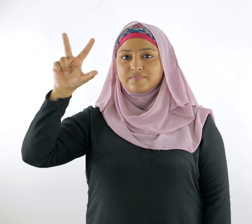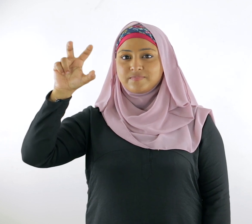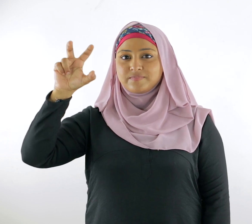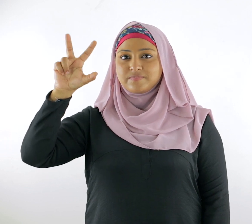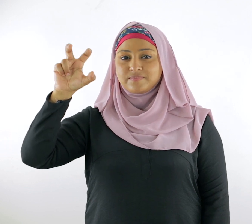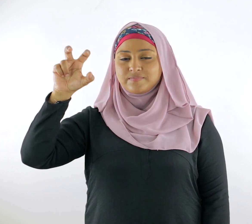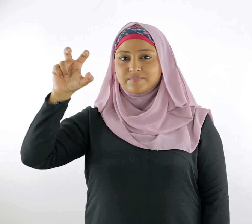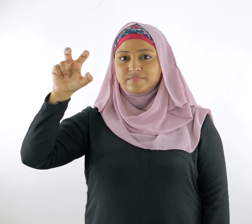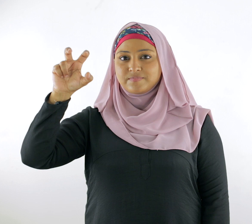13,